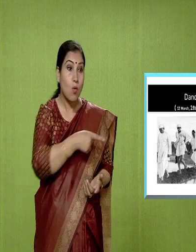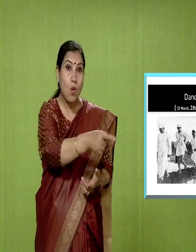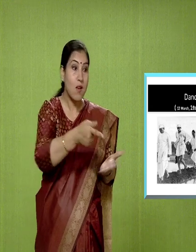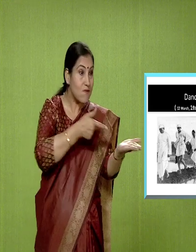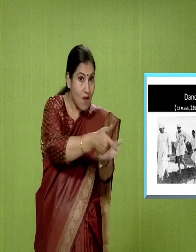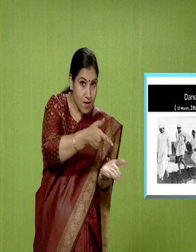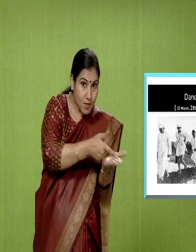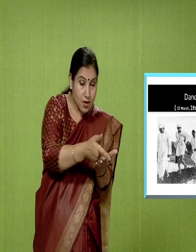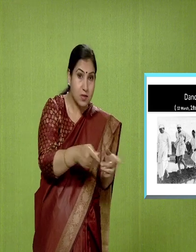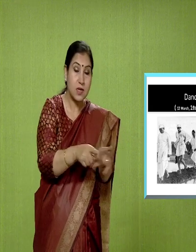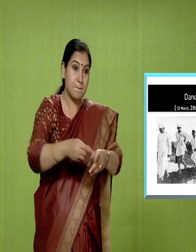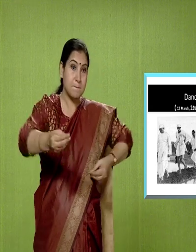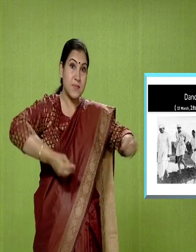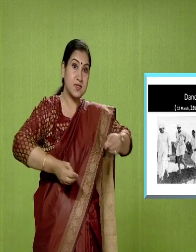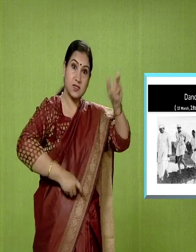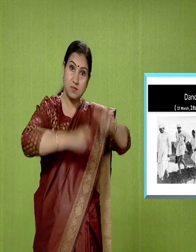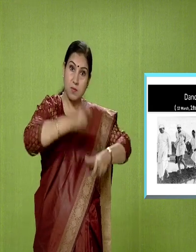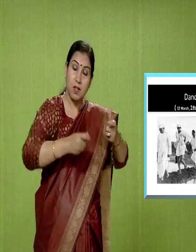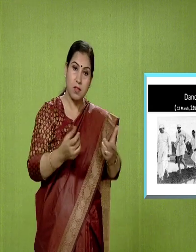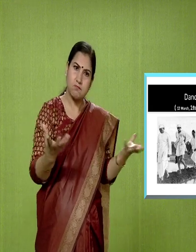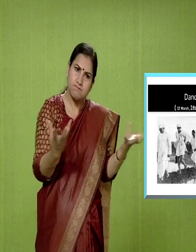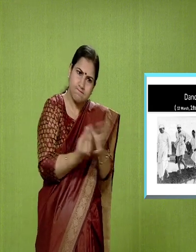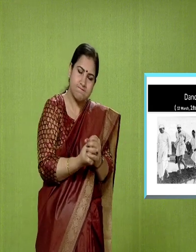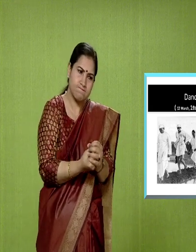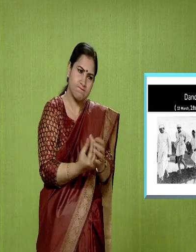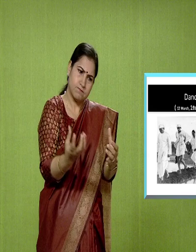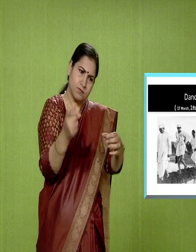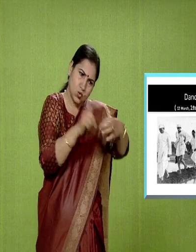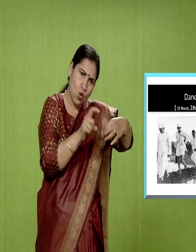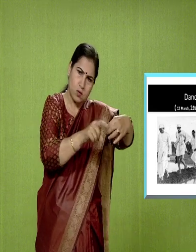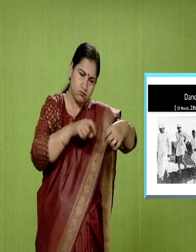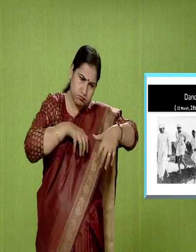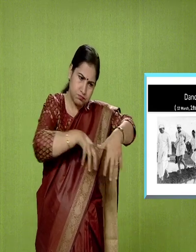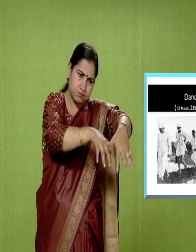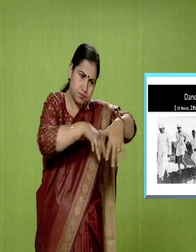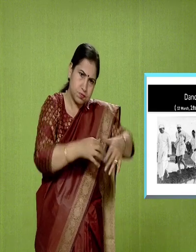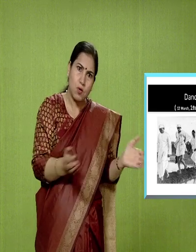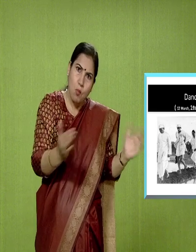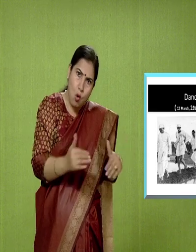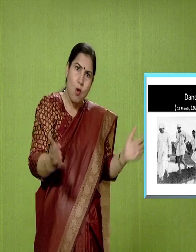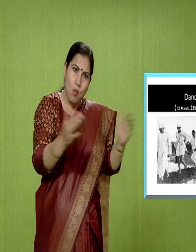farmers, and traders participated in this movement in large numbers.